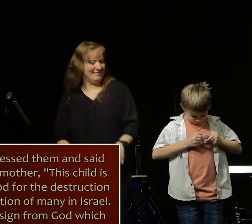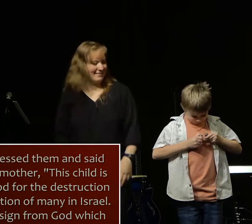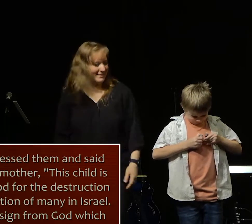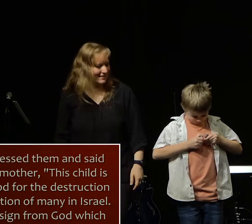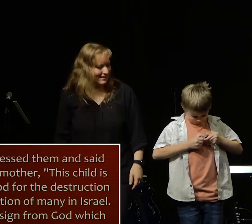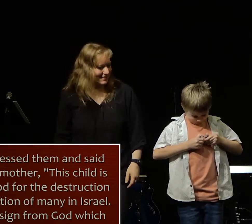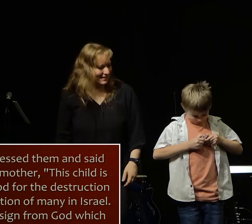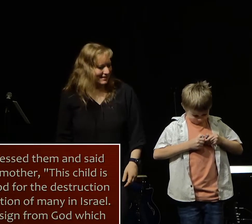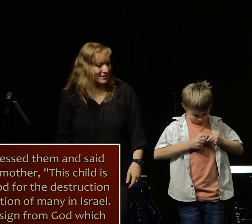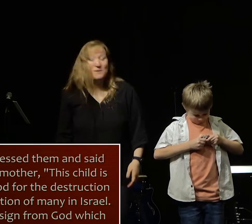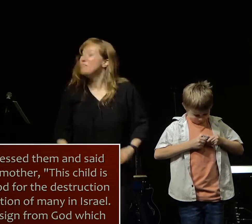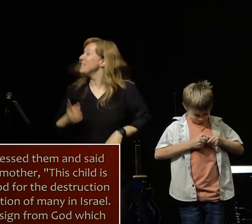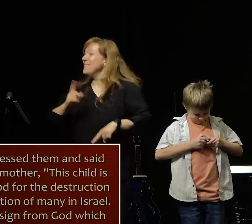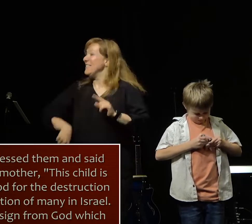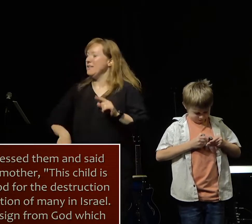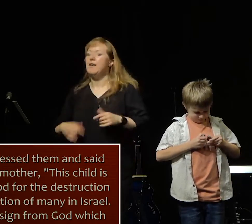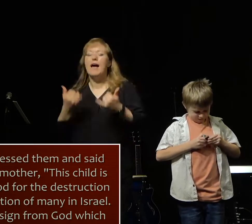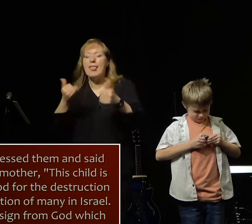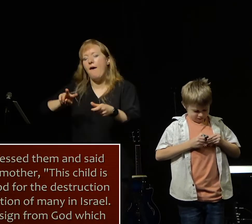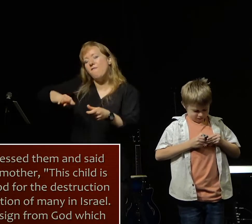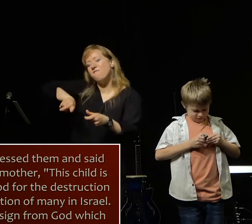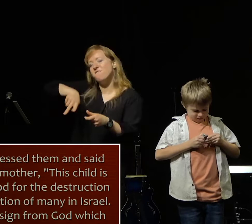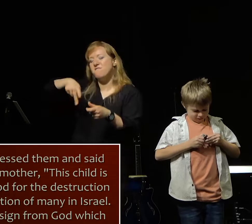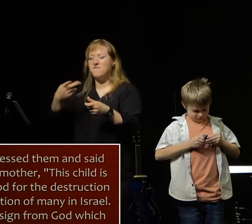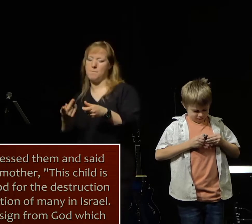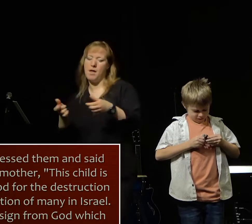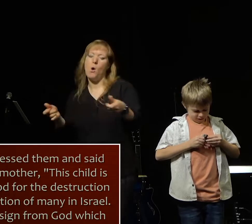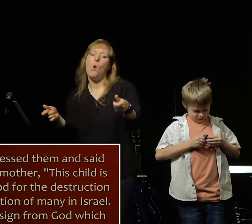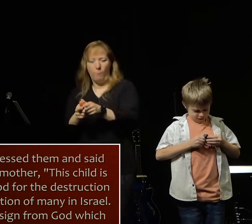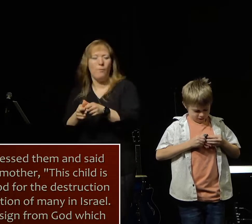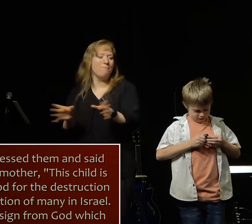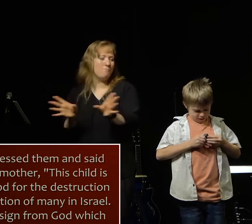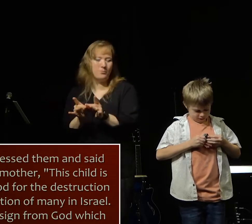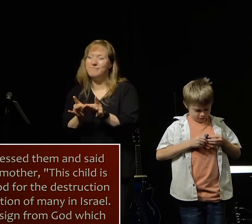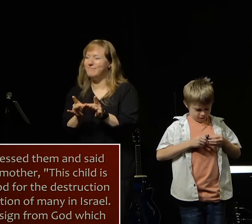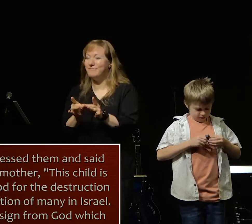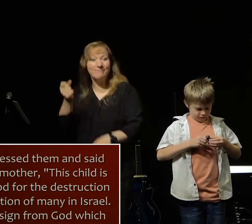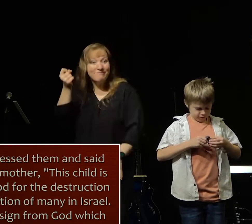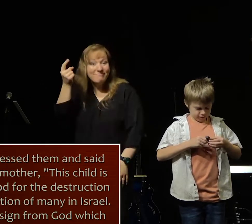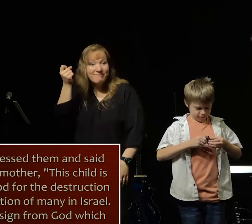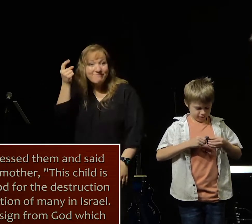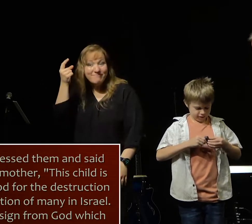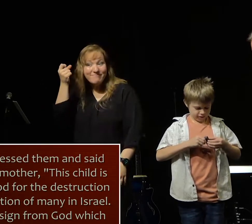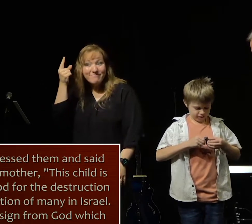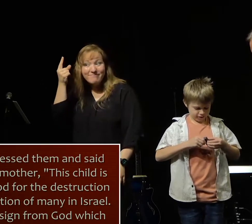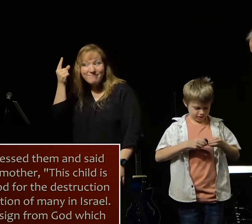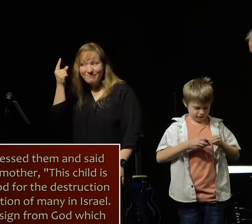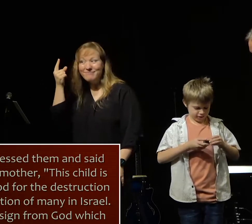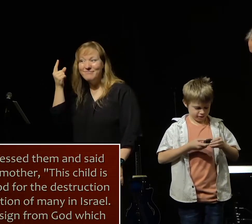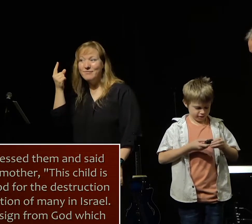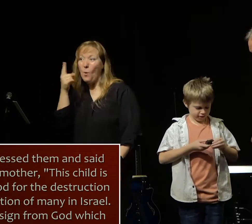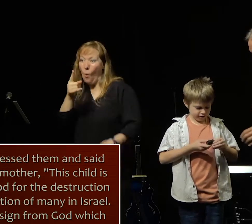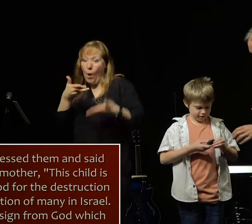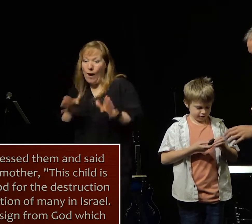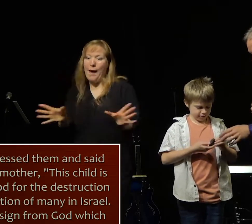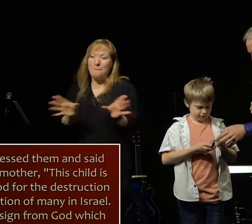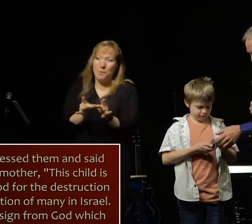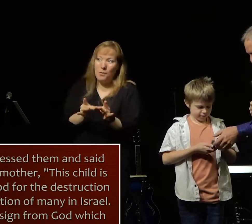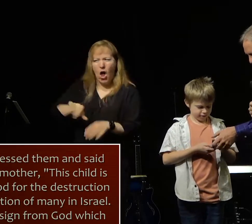That's all right. You can flip it around and let them get together. There you go. Click. And there they are.